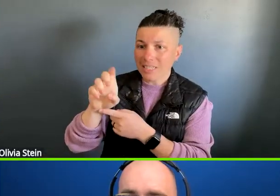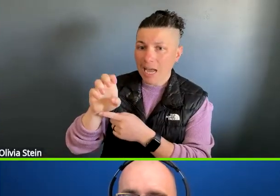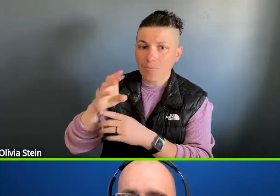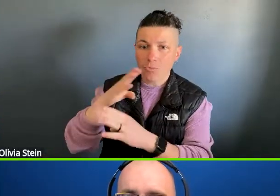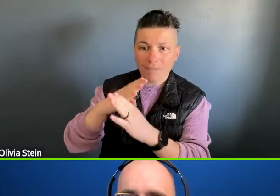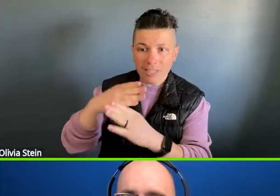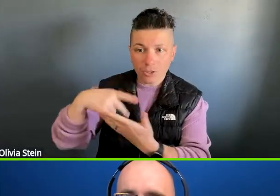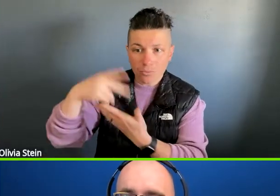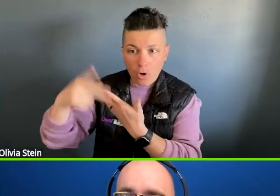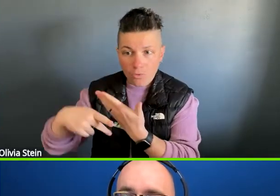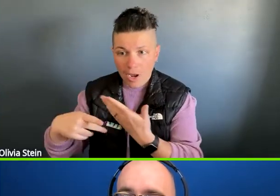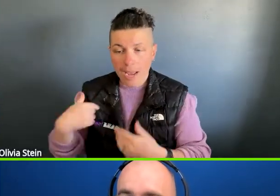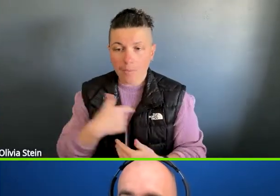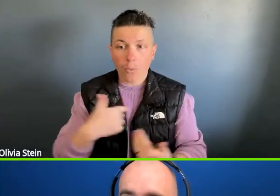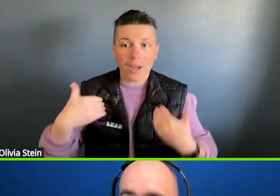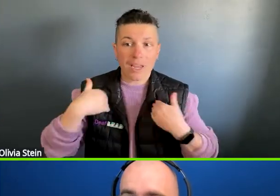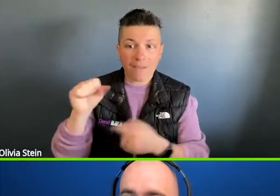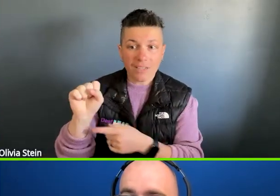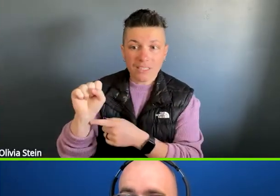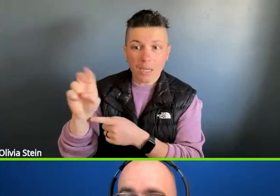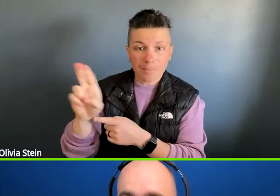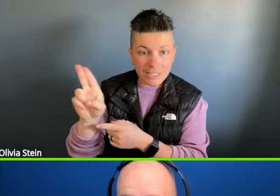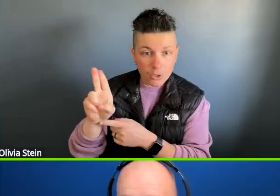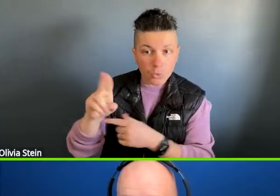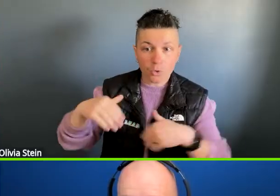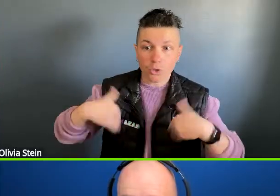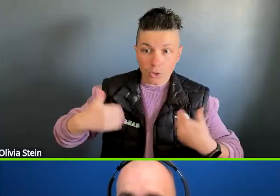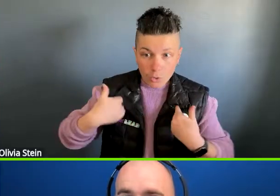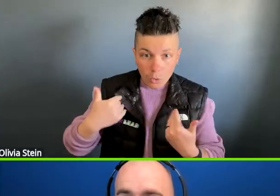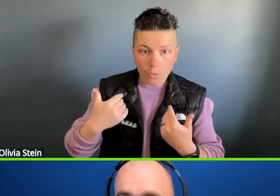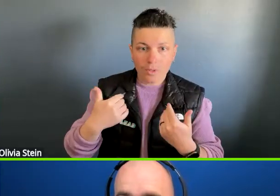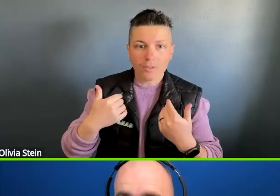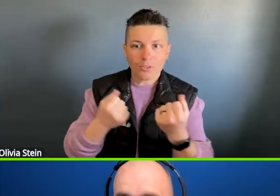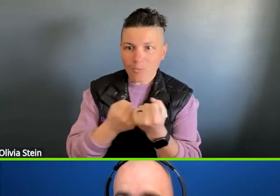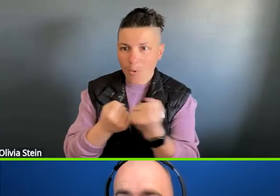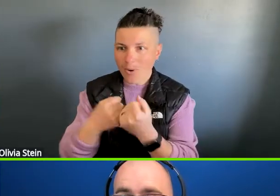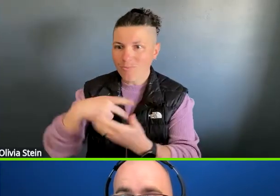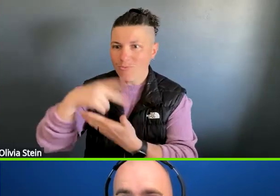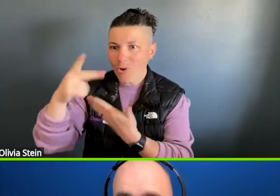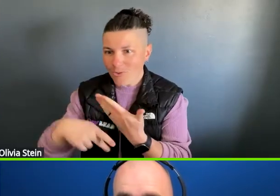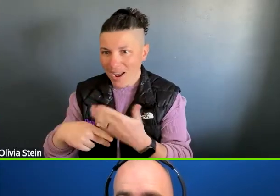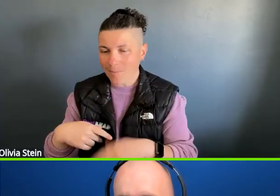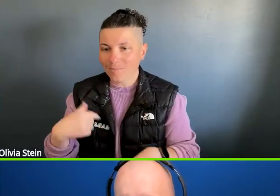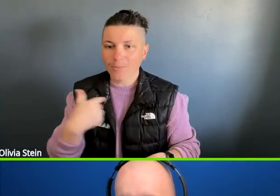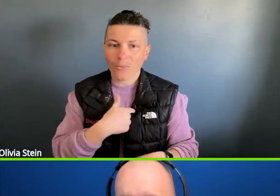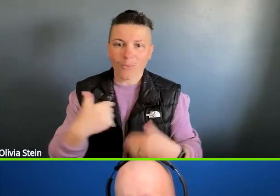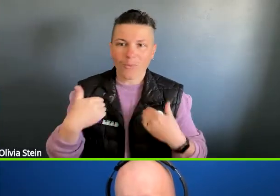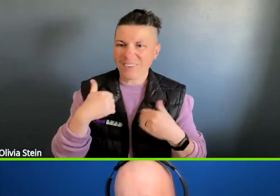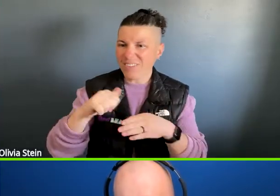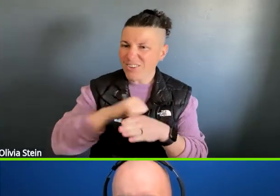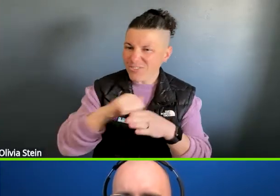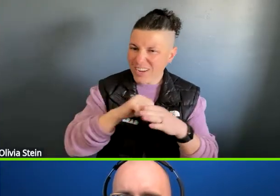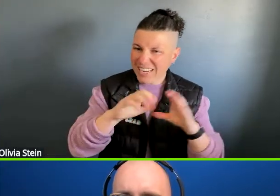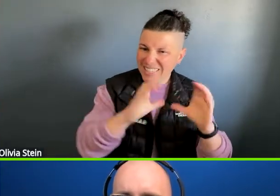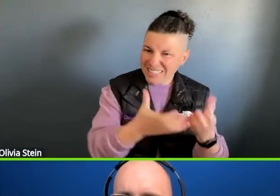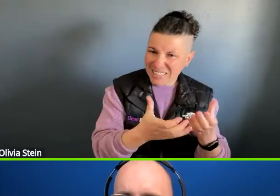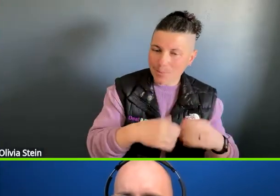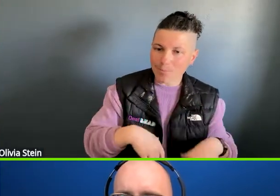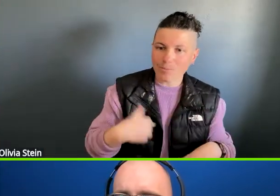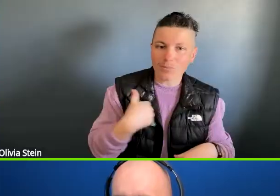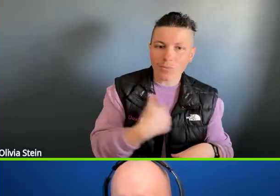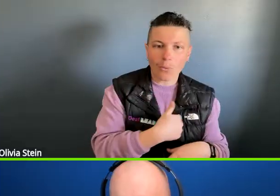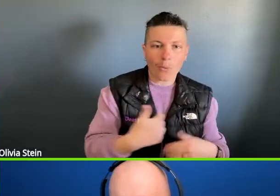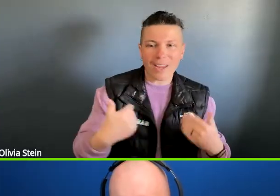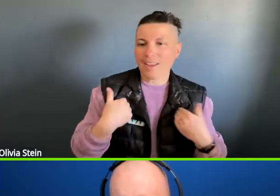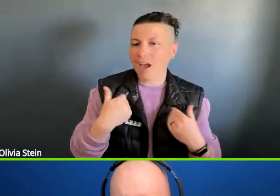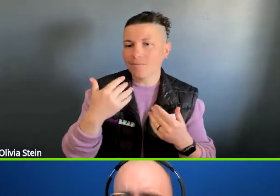Team. We have Suicide Prevention Program, Substance Use and Youth Support Program. We